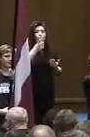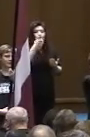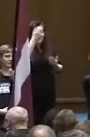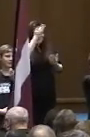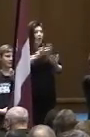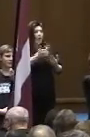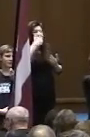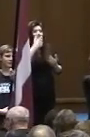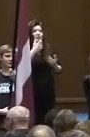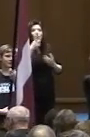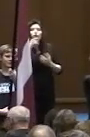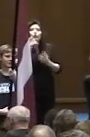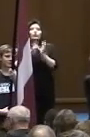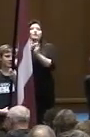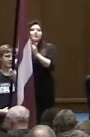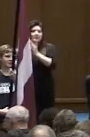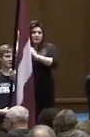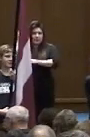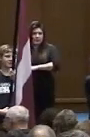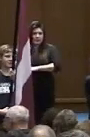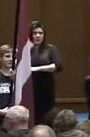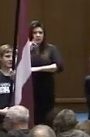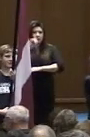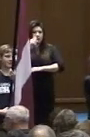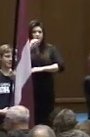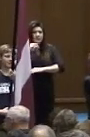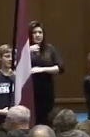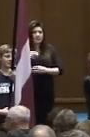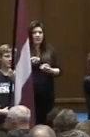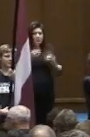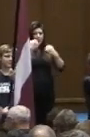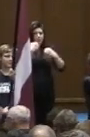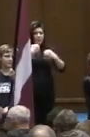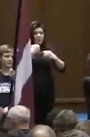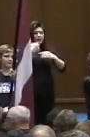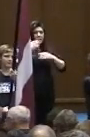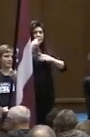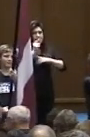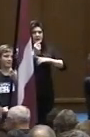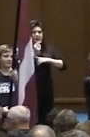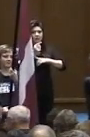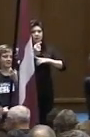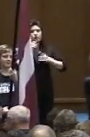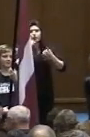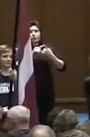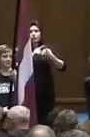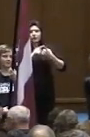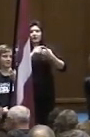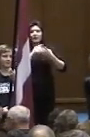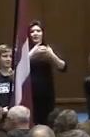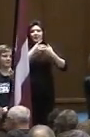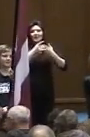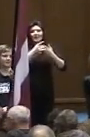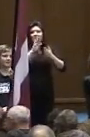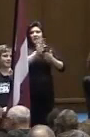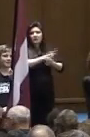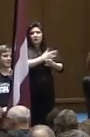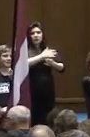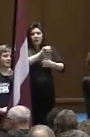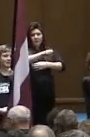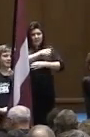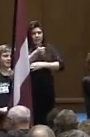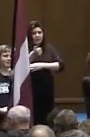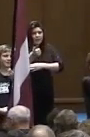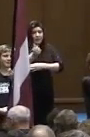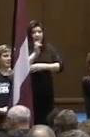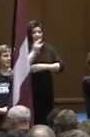Jesus is. Jeff Smith is going to be coming up in just a moment to lead us in a song.